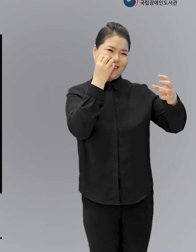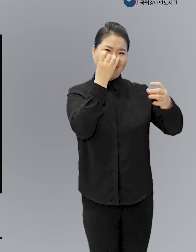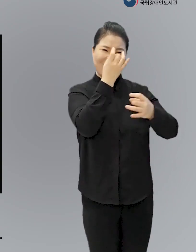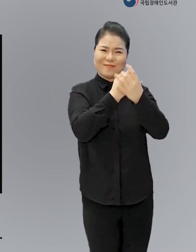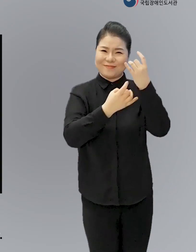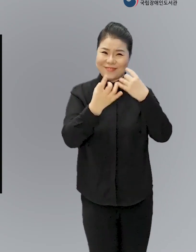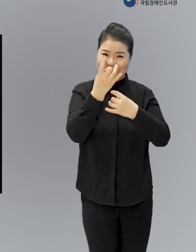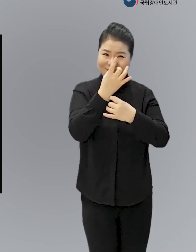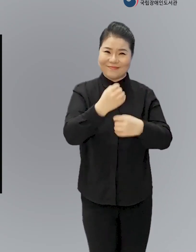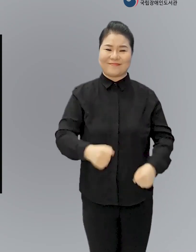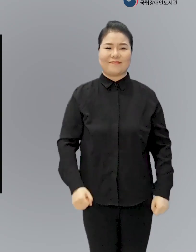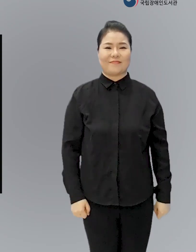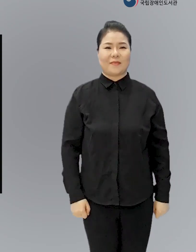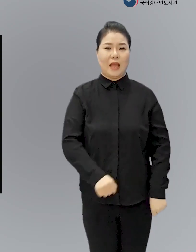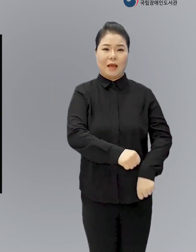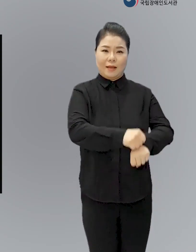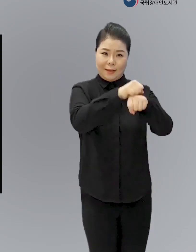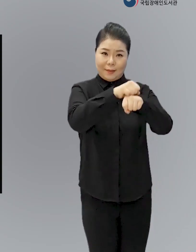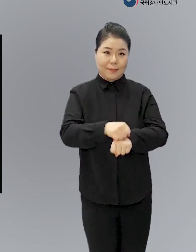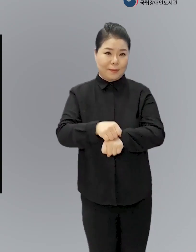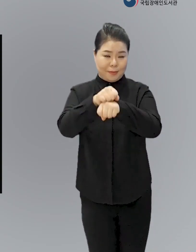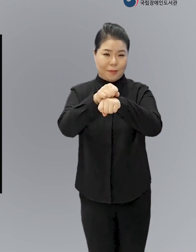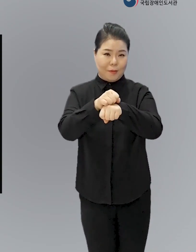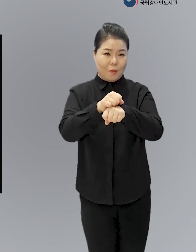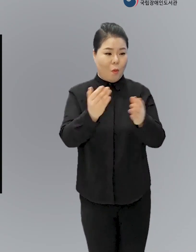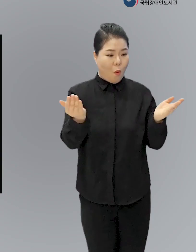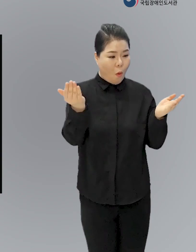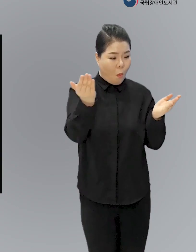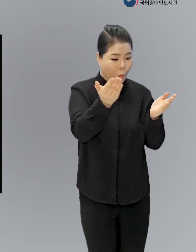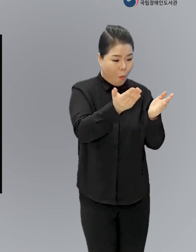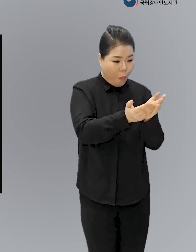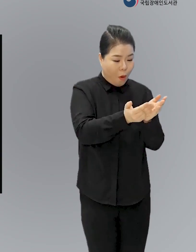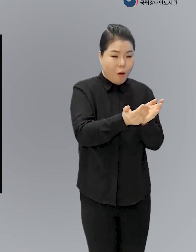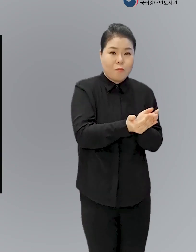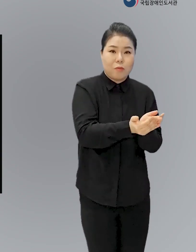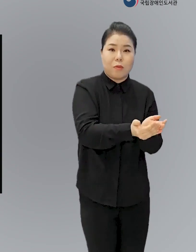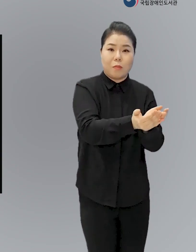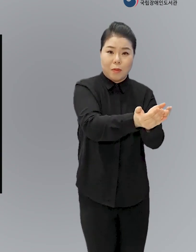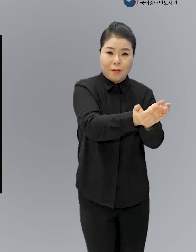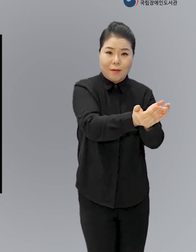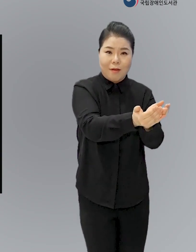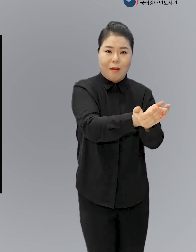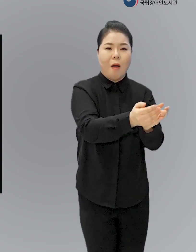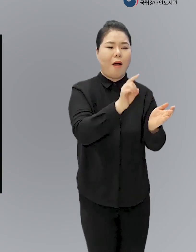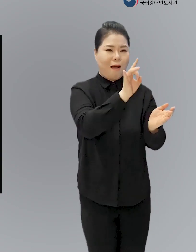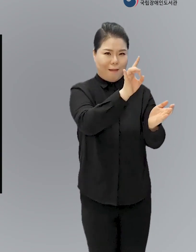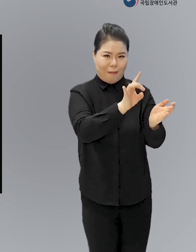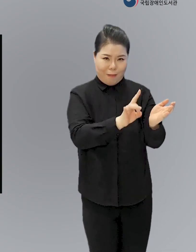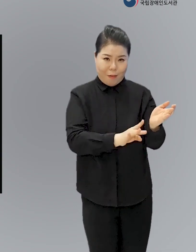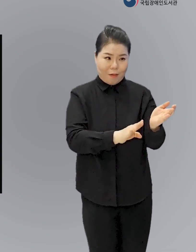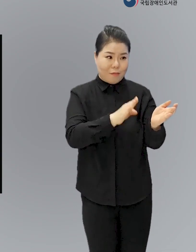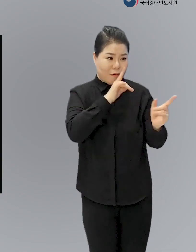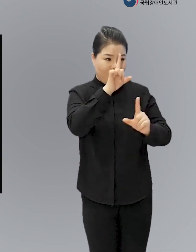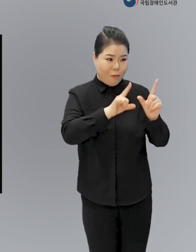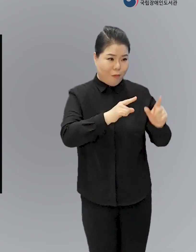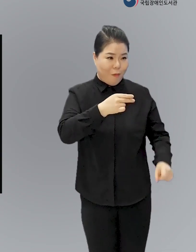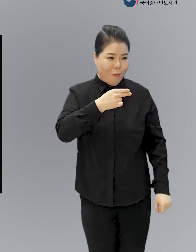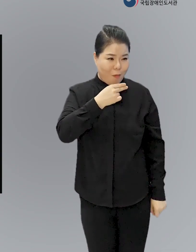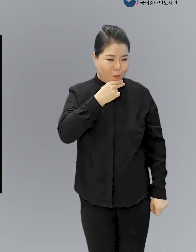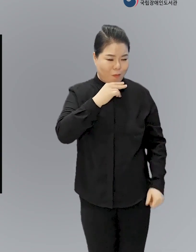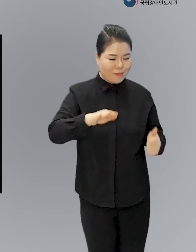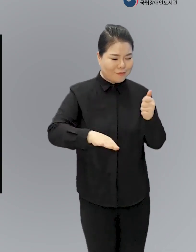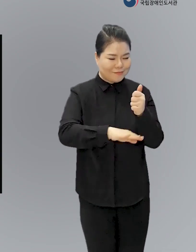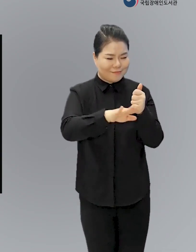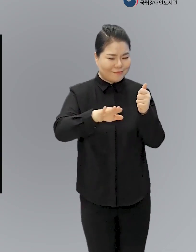glow, turning the warehouses and the quayside and the boats tied up alongside into